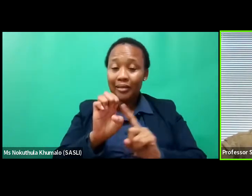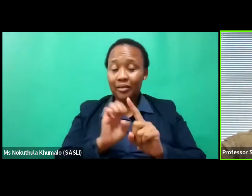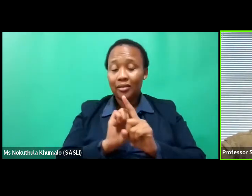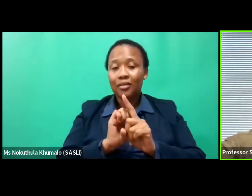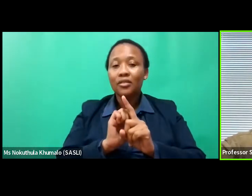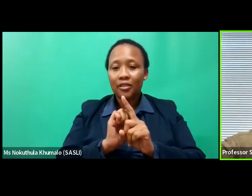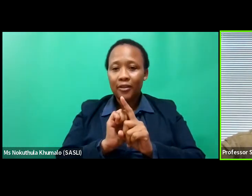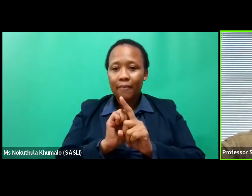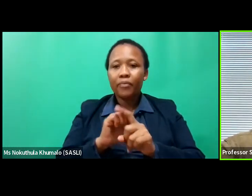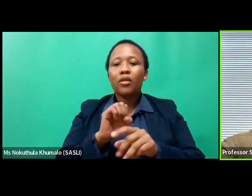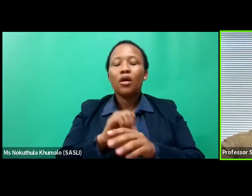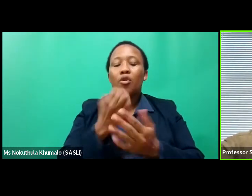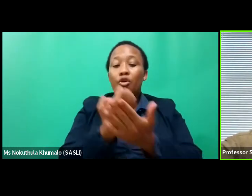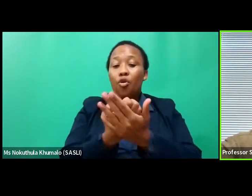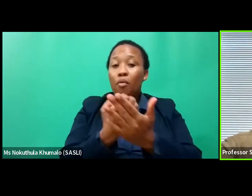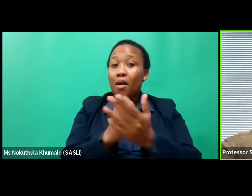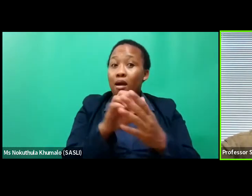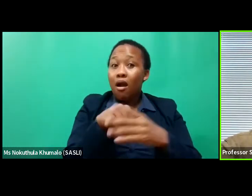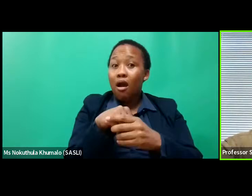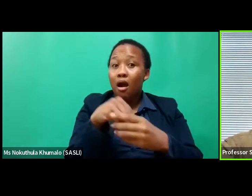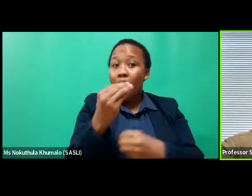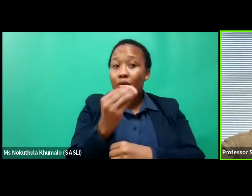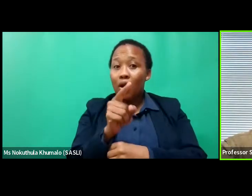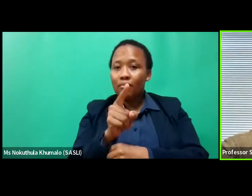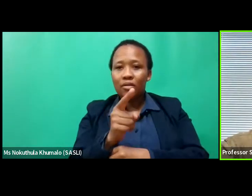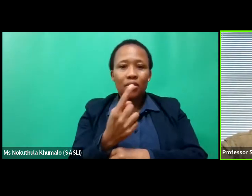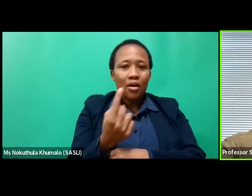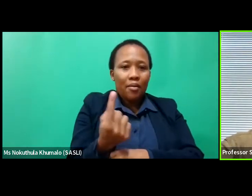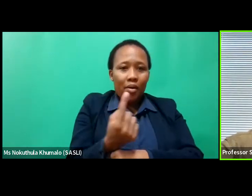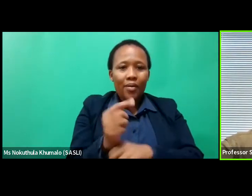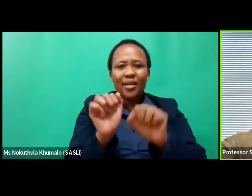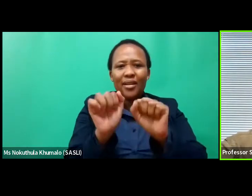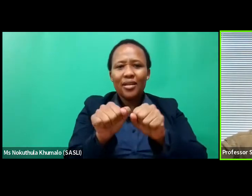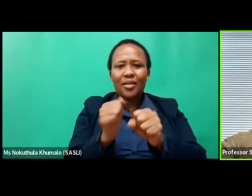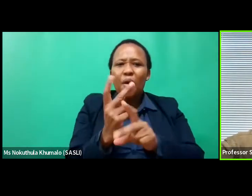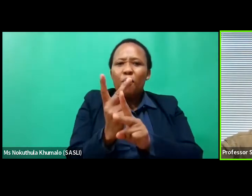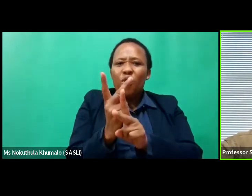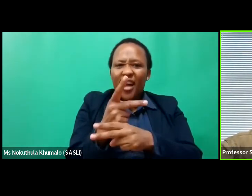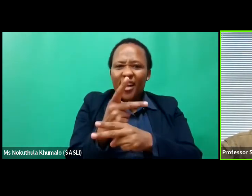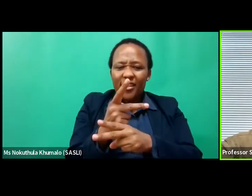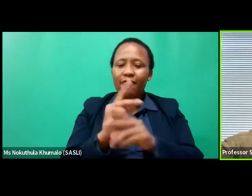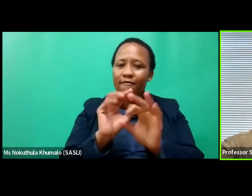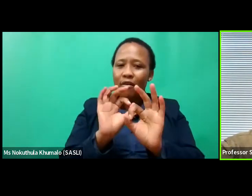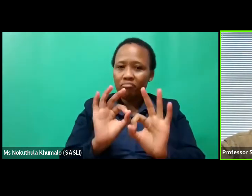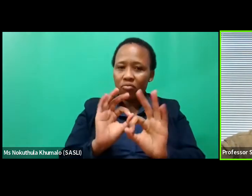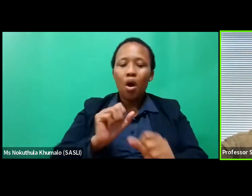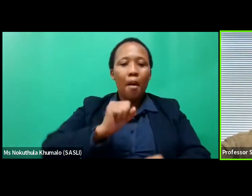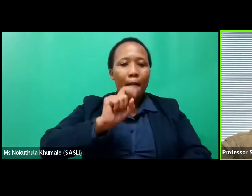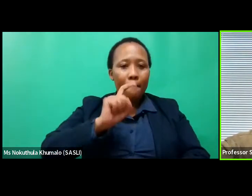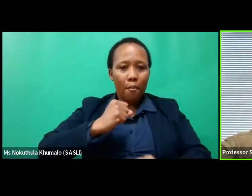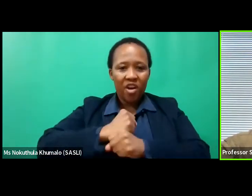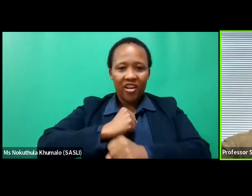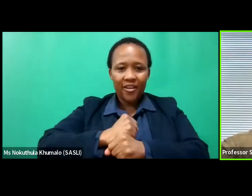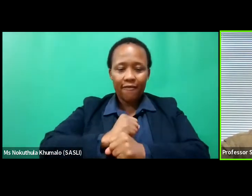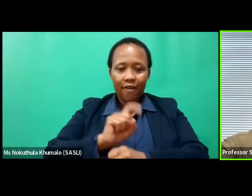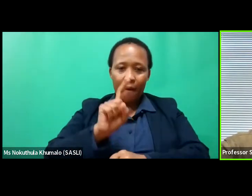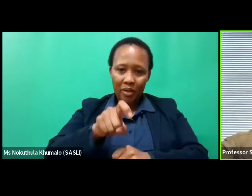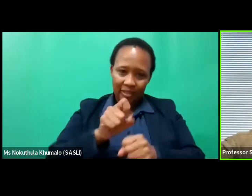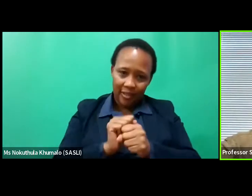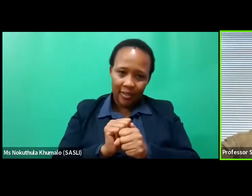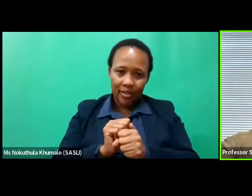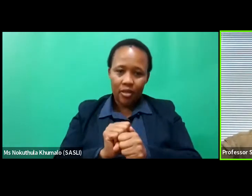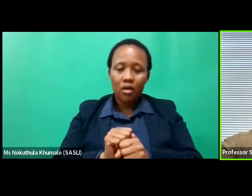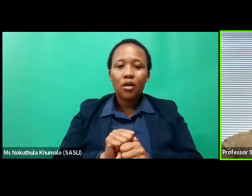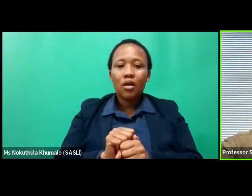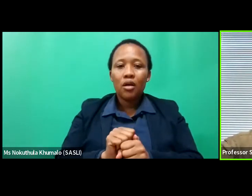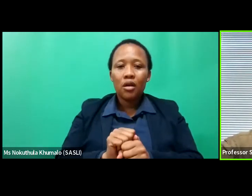economic outcomes alone may be counterproductive and in conflict with the long-term health and resilience of